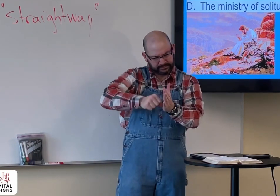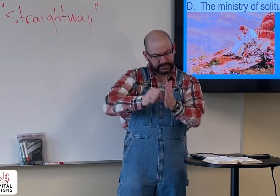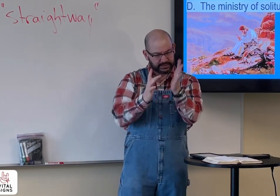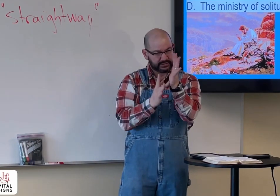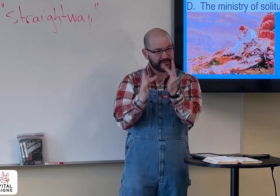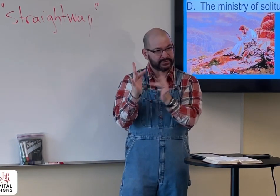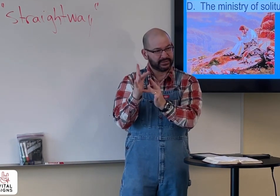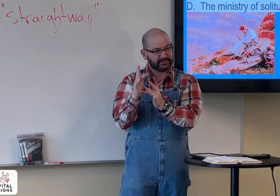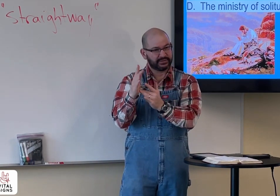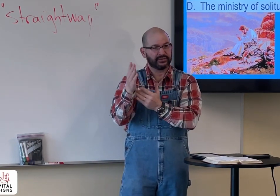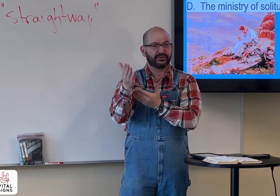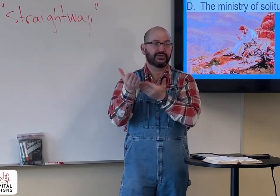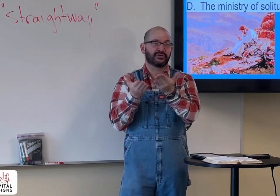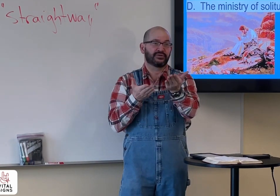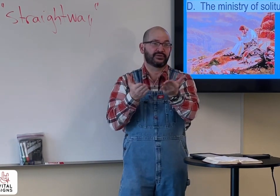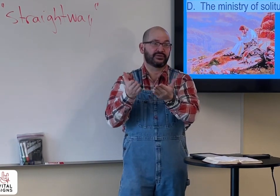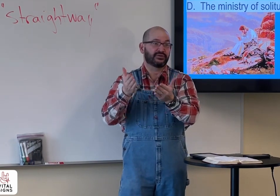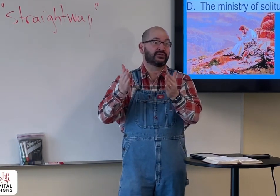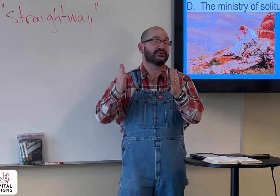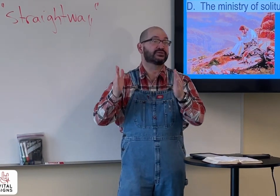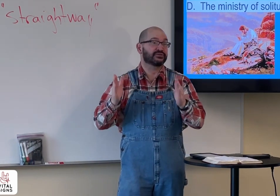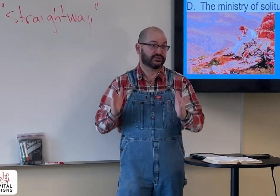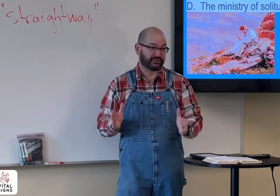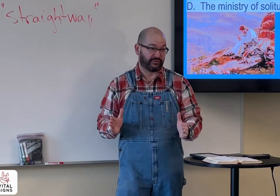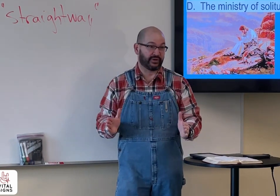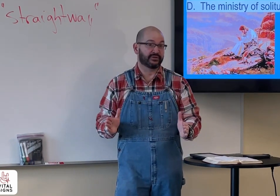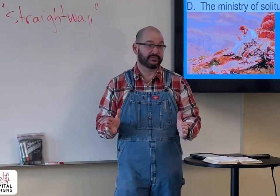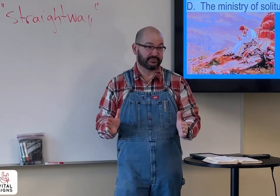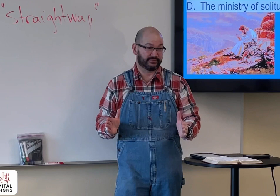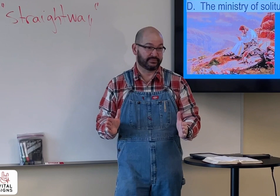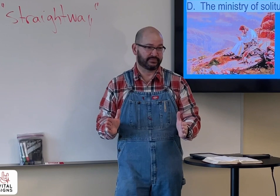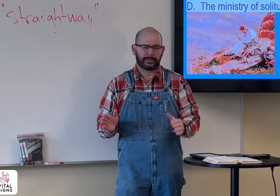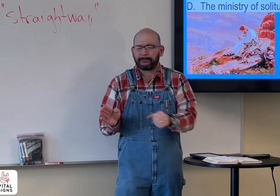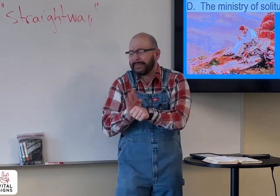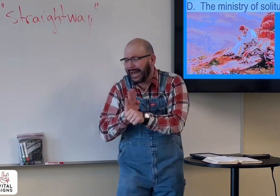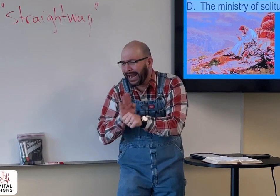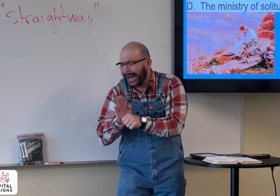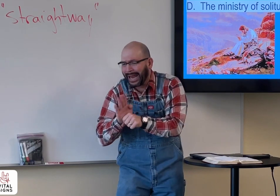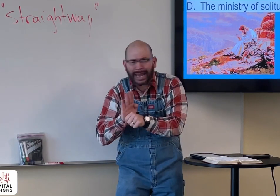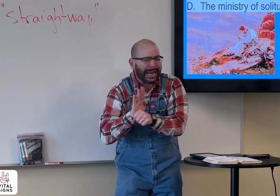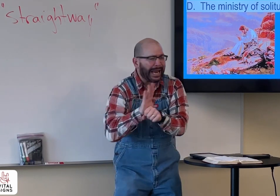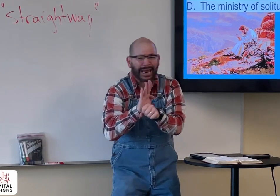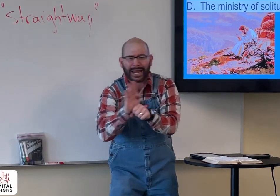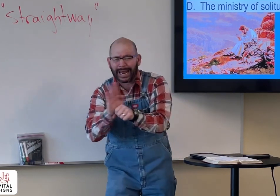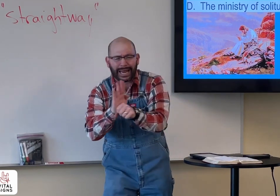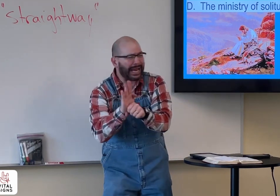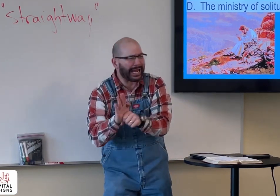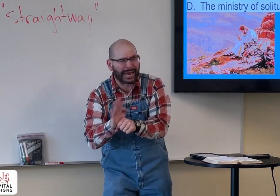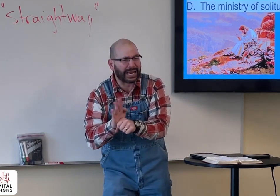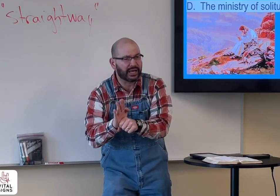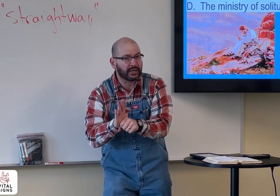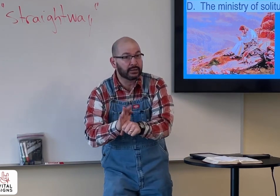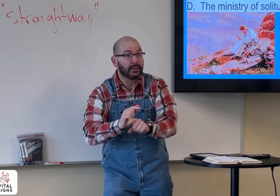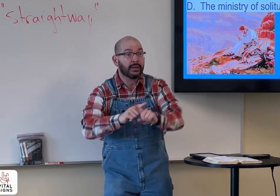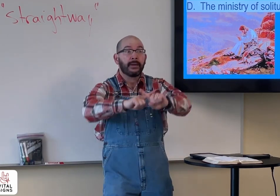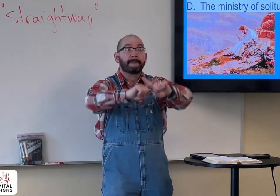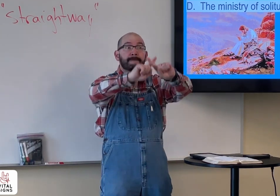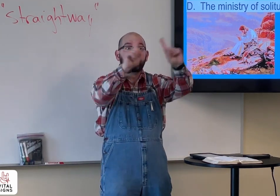Mark emphasizes Jesus is a servant. He's busy all the time. But